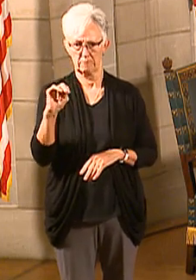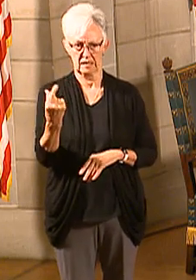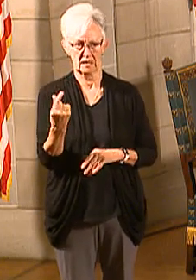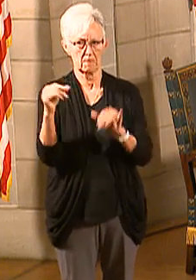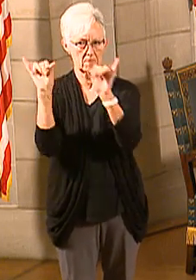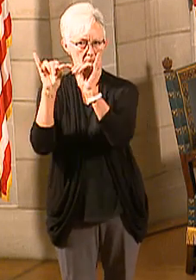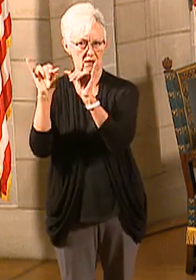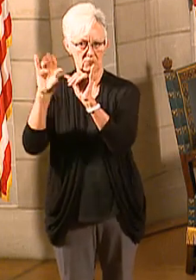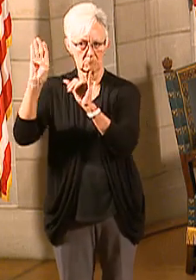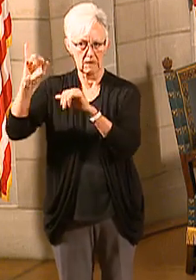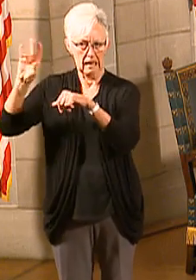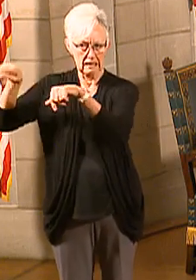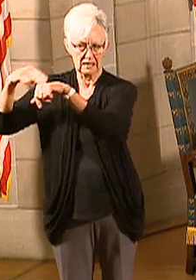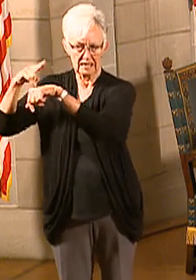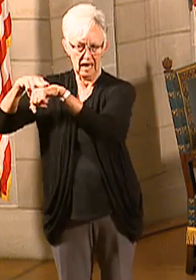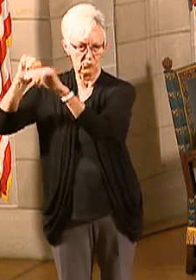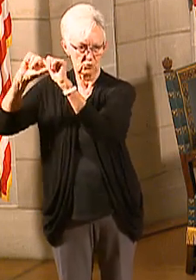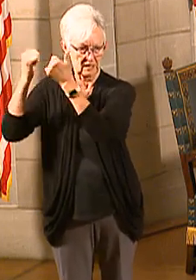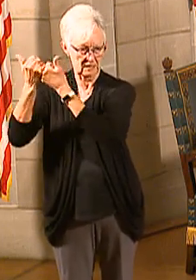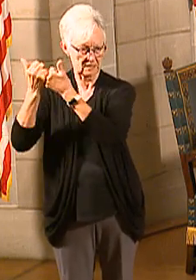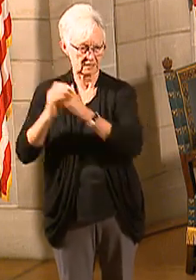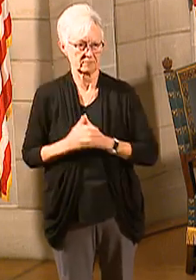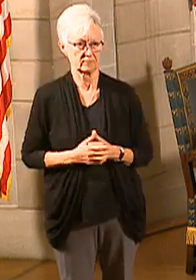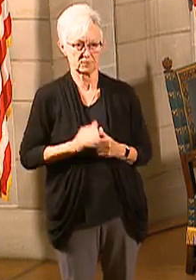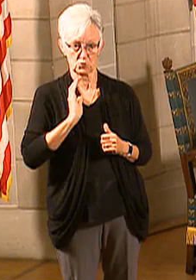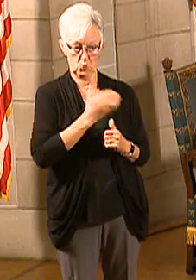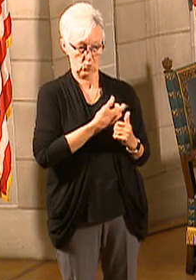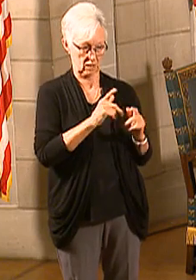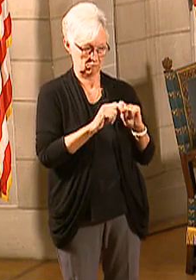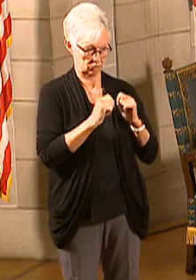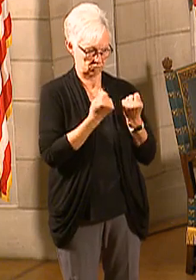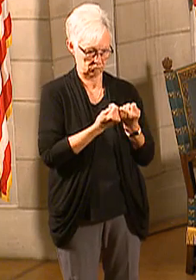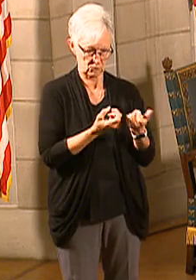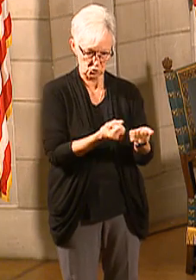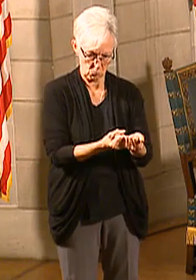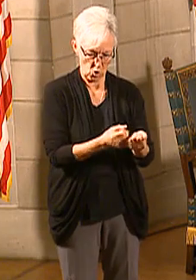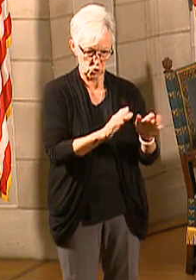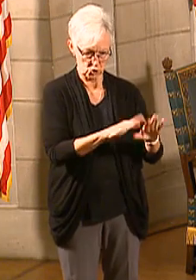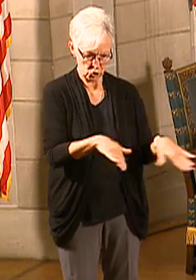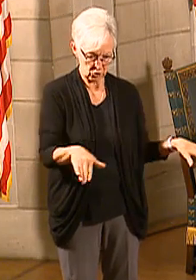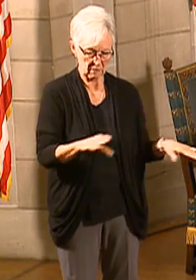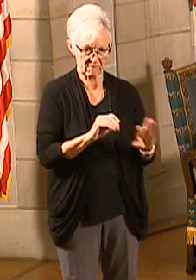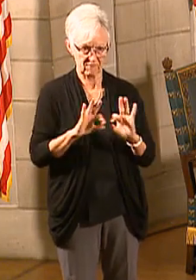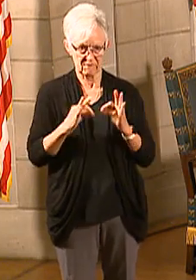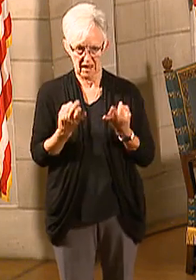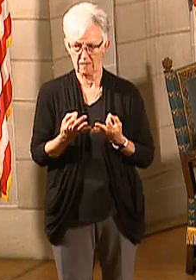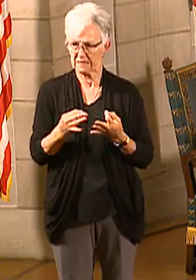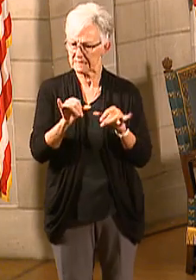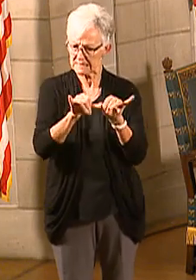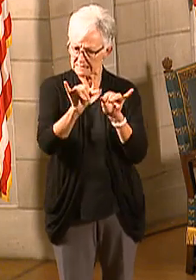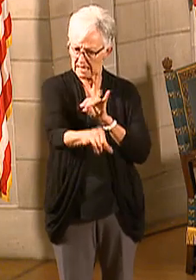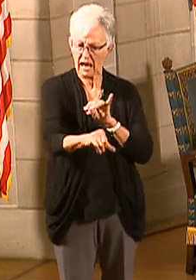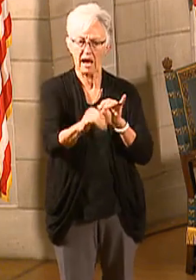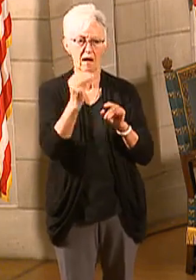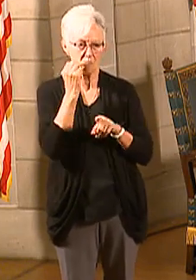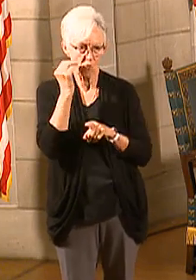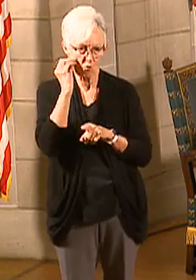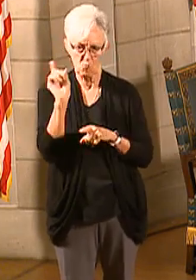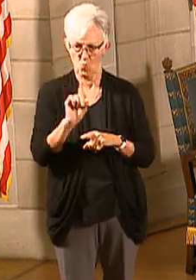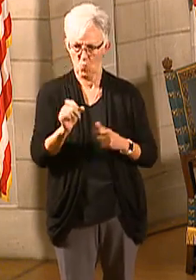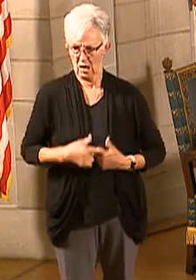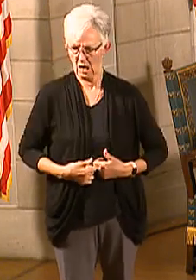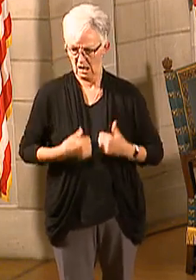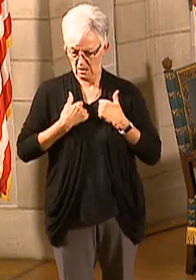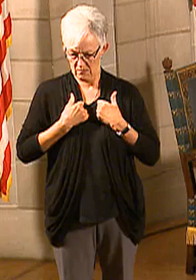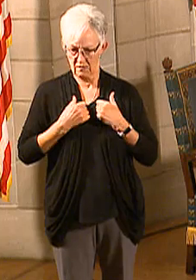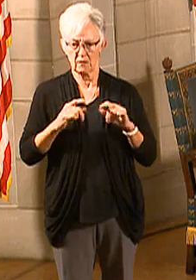in this field. The work of our team supports a focus on children and families served in the communities where they live. I think it's also important to